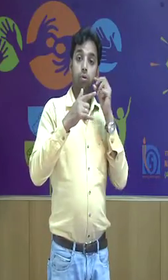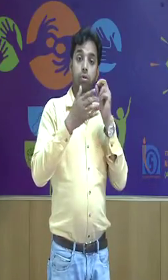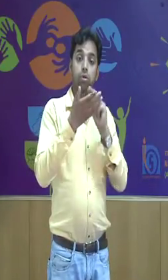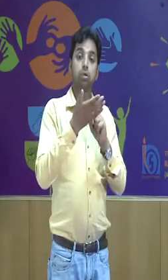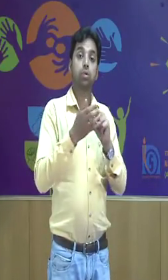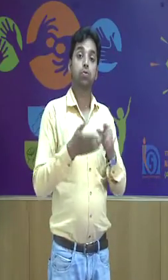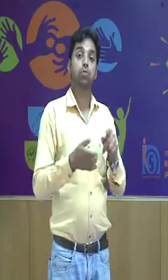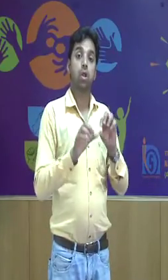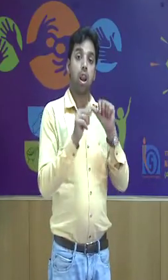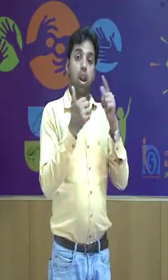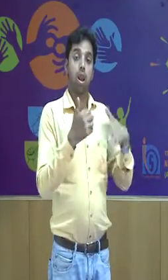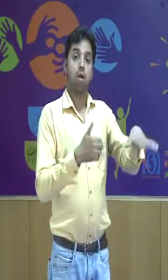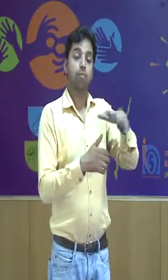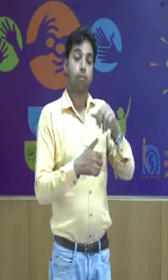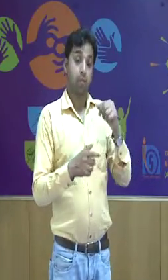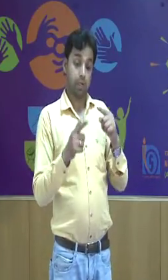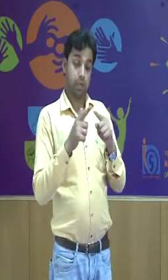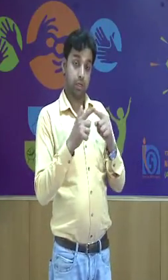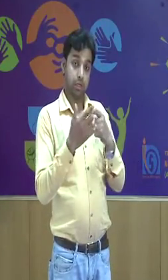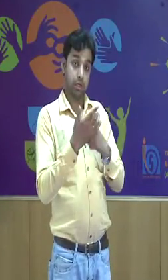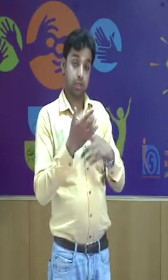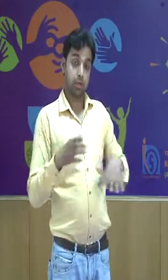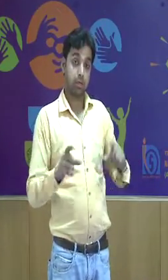The traditional Indian family is a group of many people.